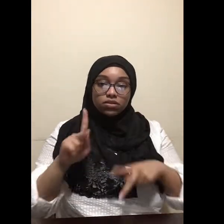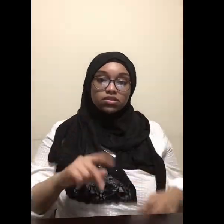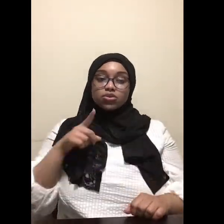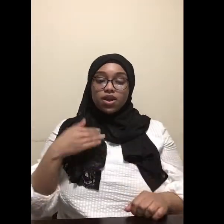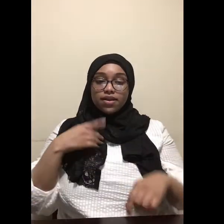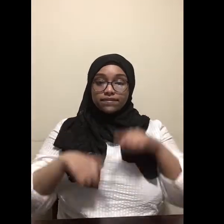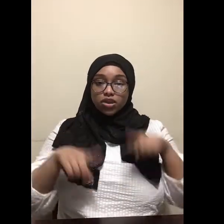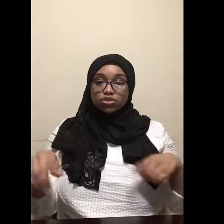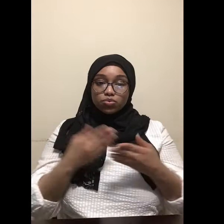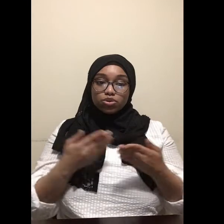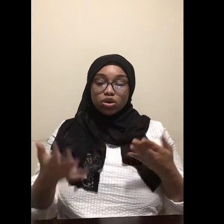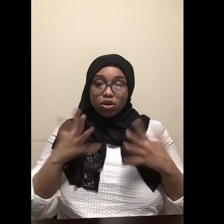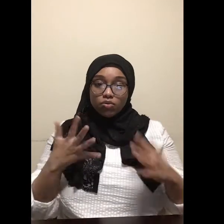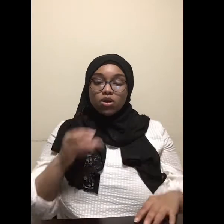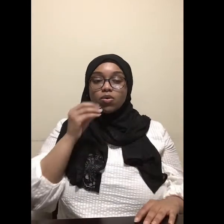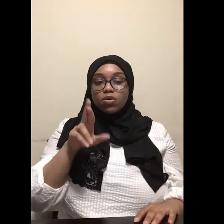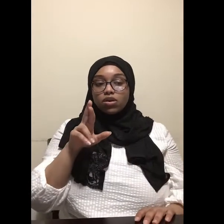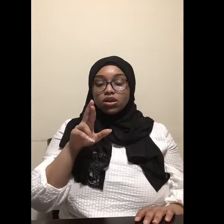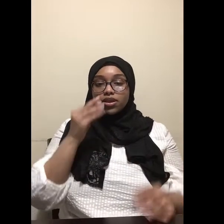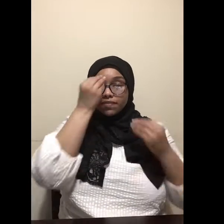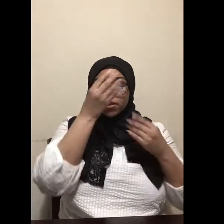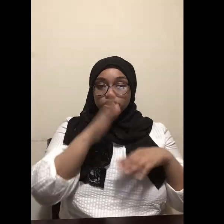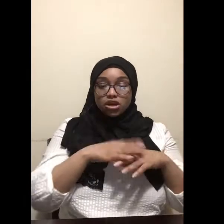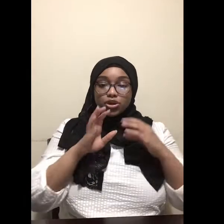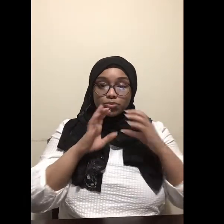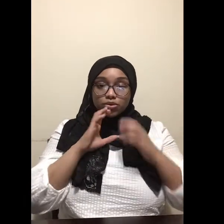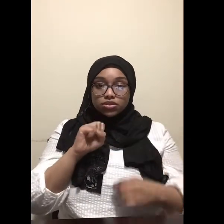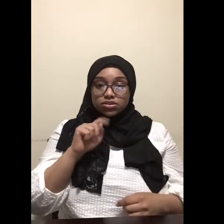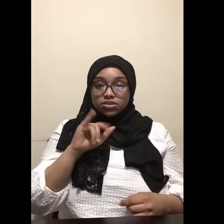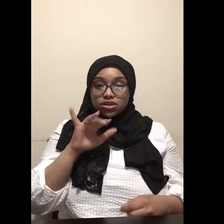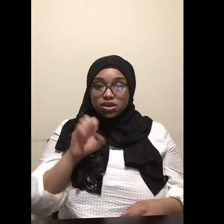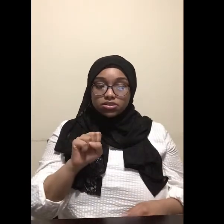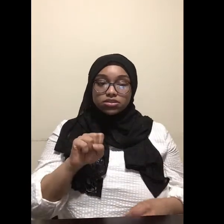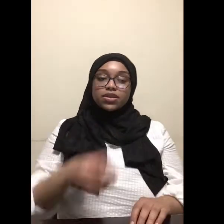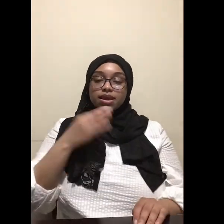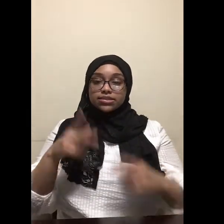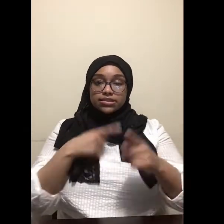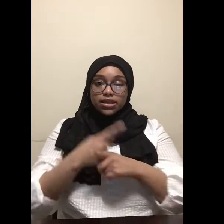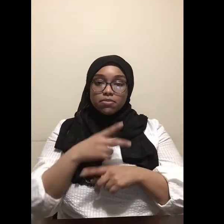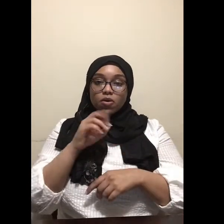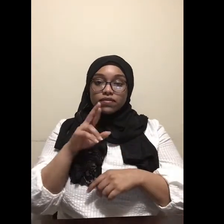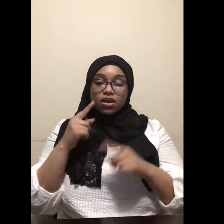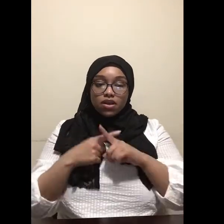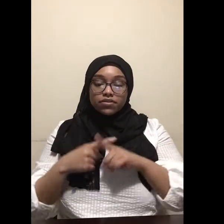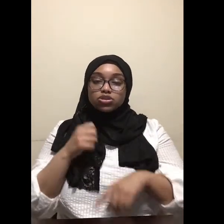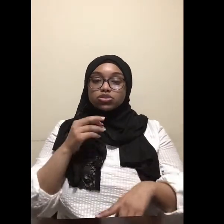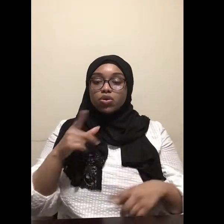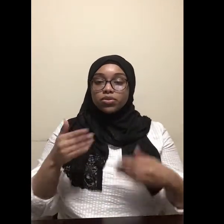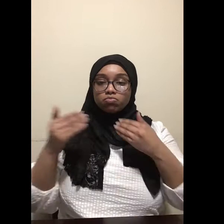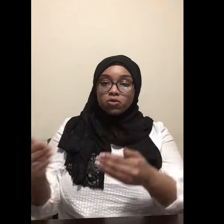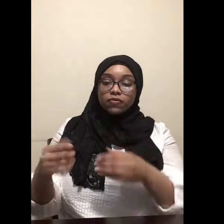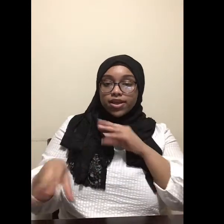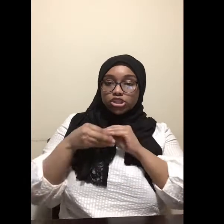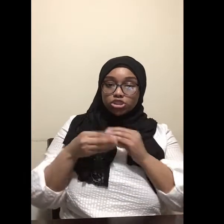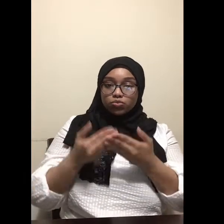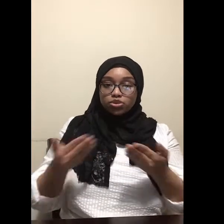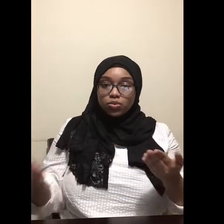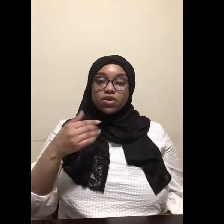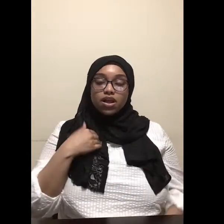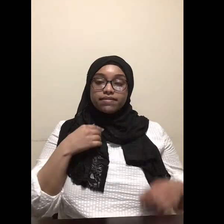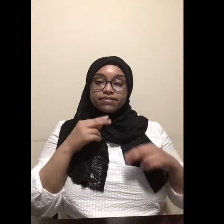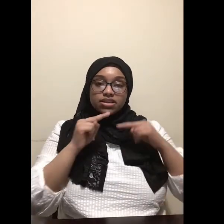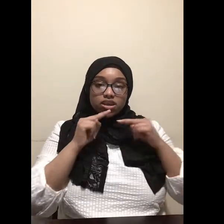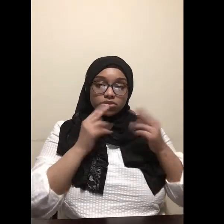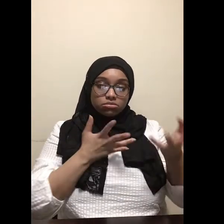have a variety of resources already or information on communication styles and types of conflict. So, we're going to move